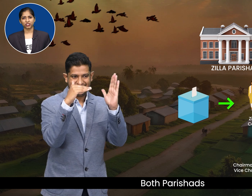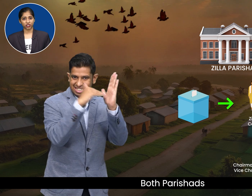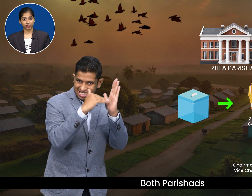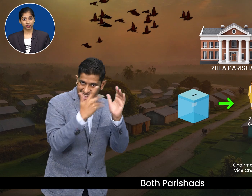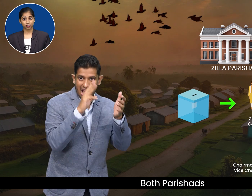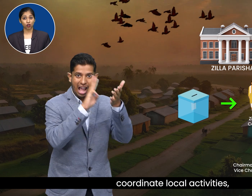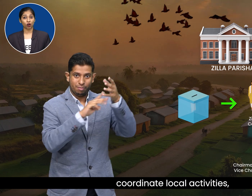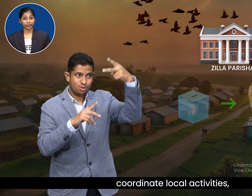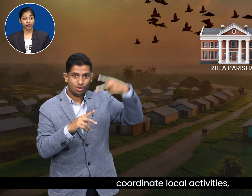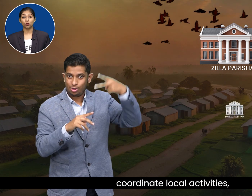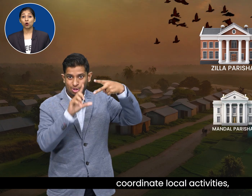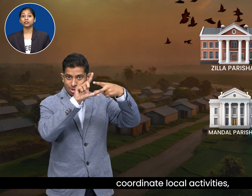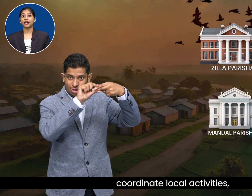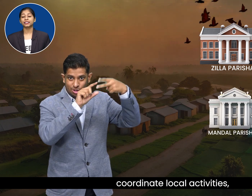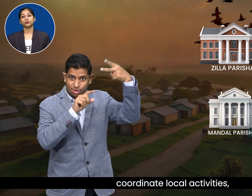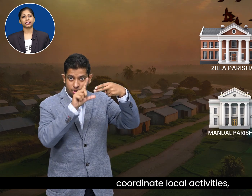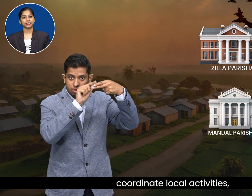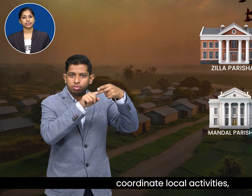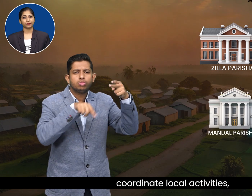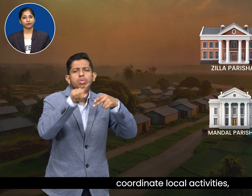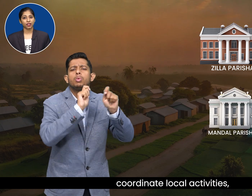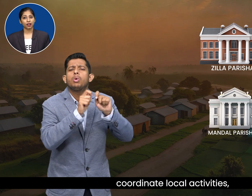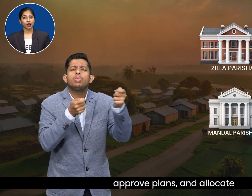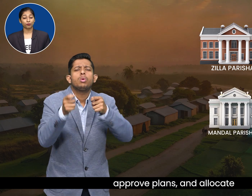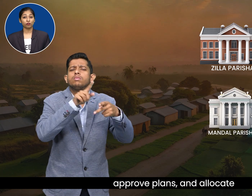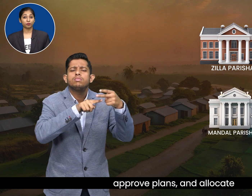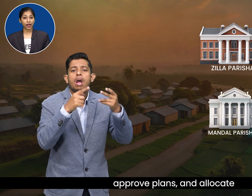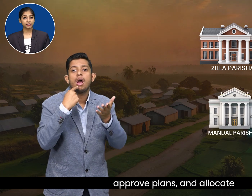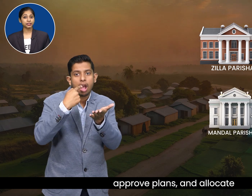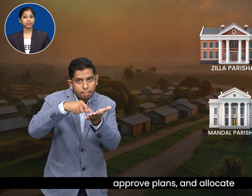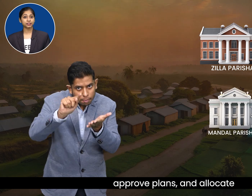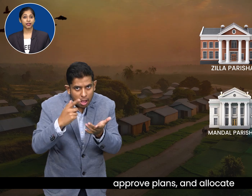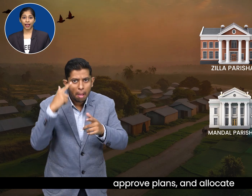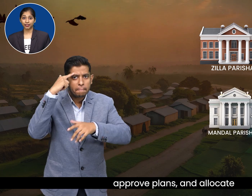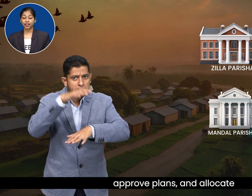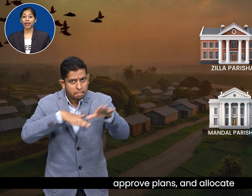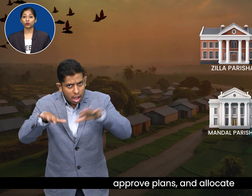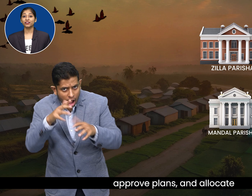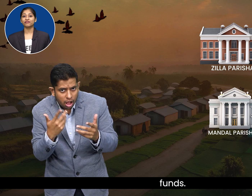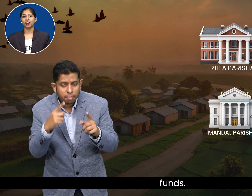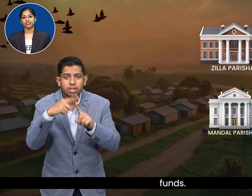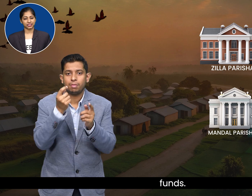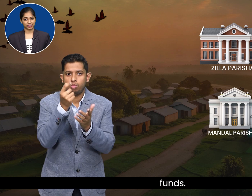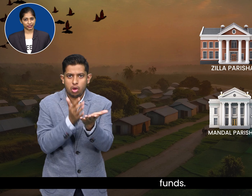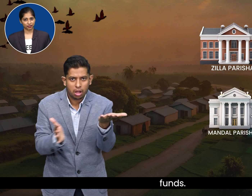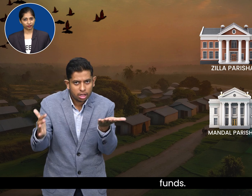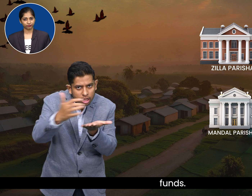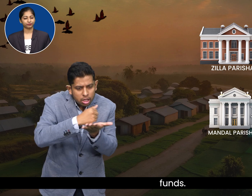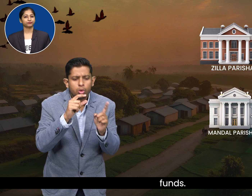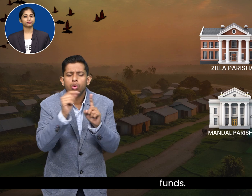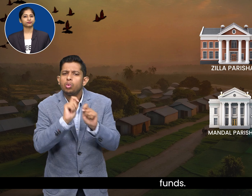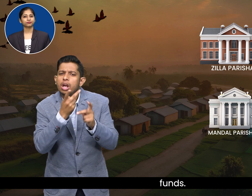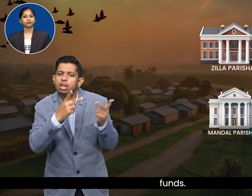Both parishads coordinate local activities, approve plans, and allocate funds.